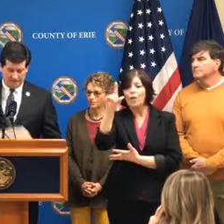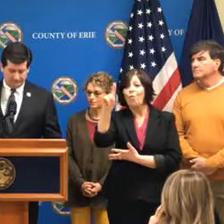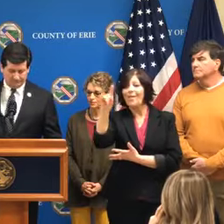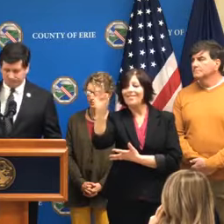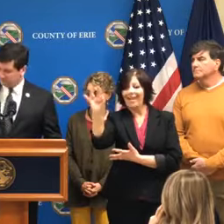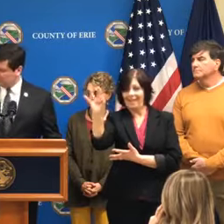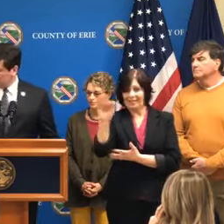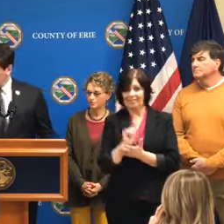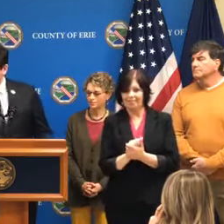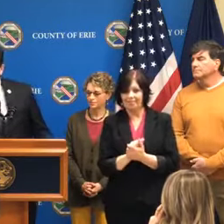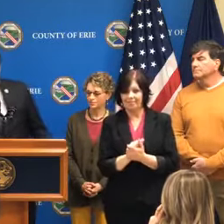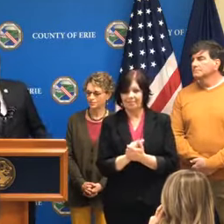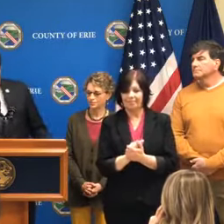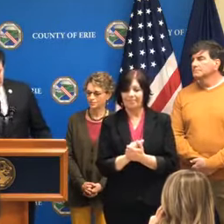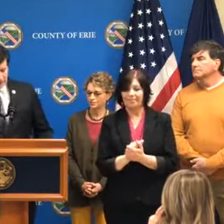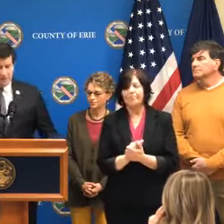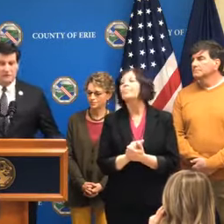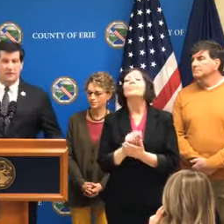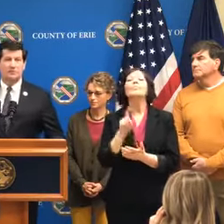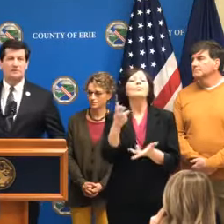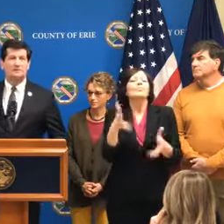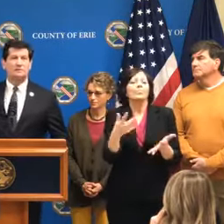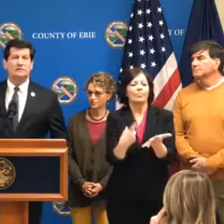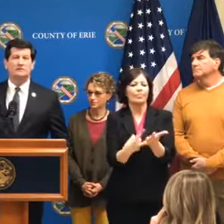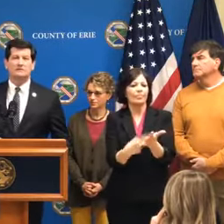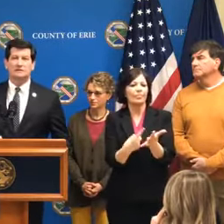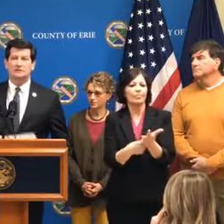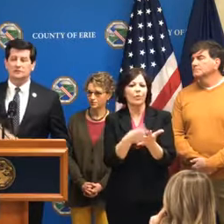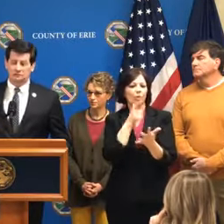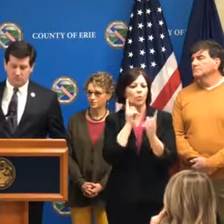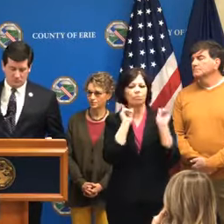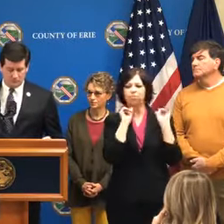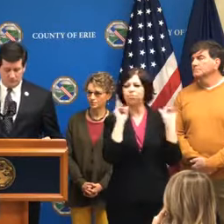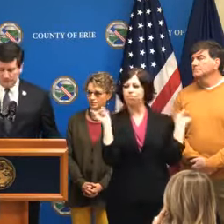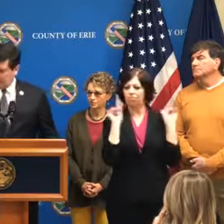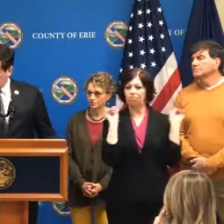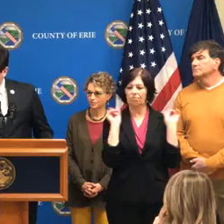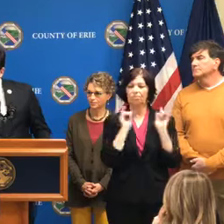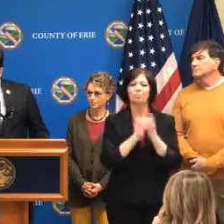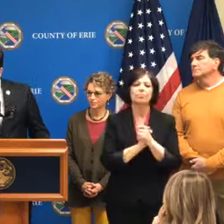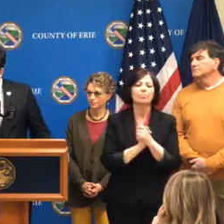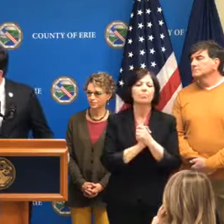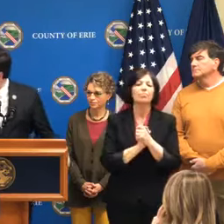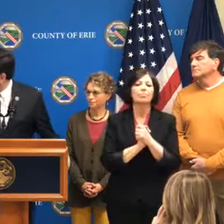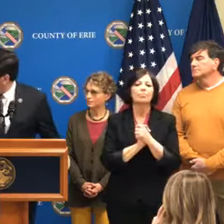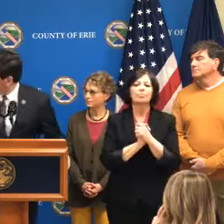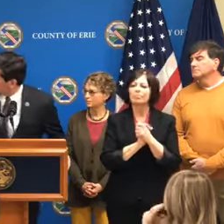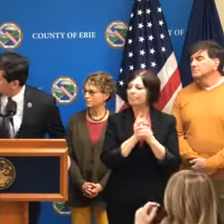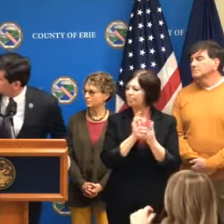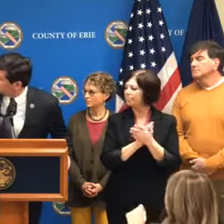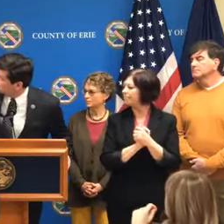COVID-19. I've already talked about the participants and who's in the room. So